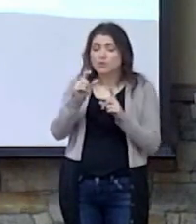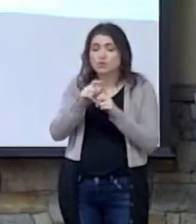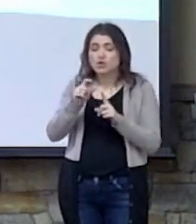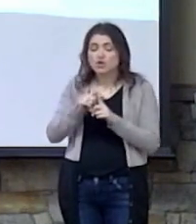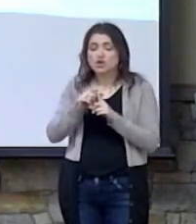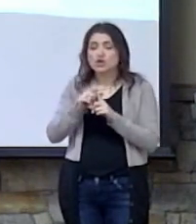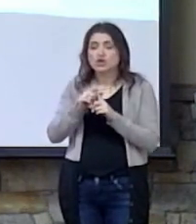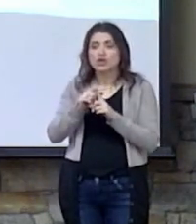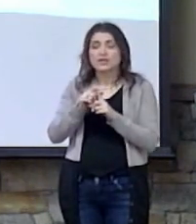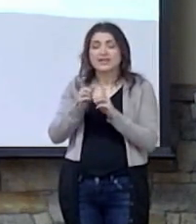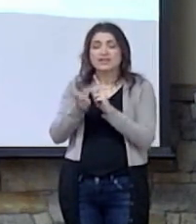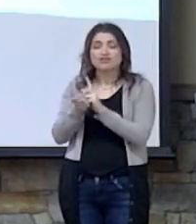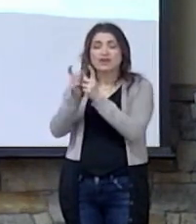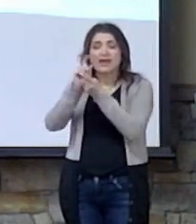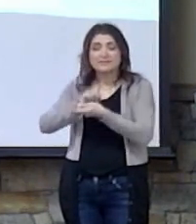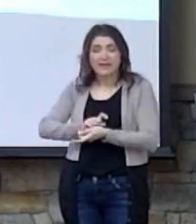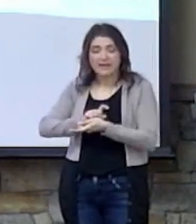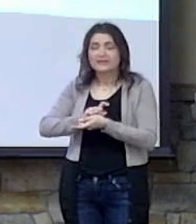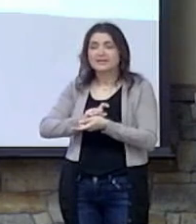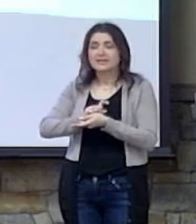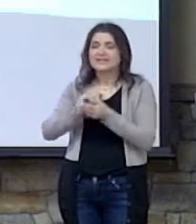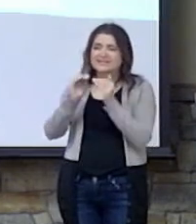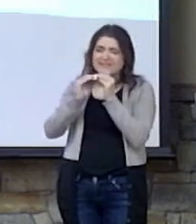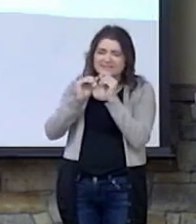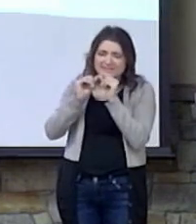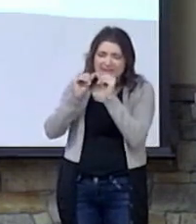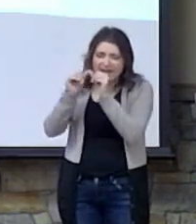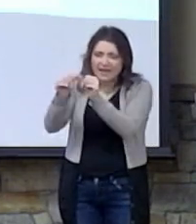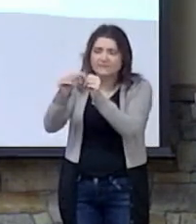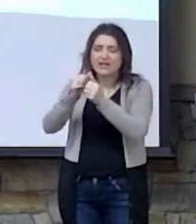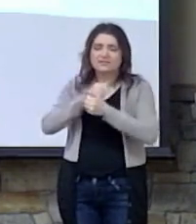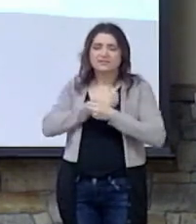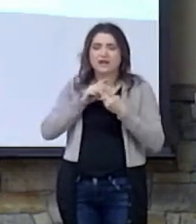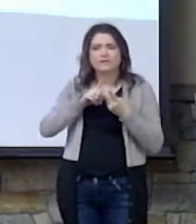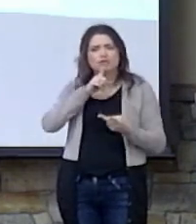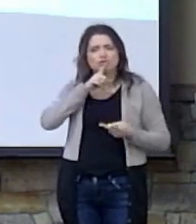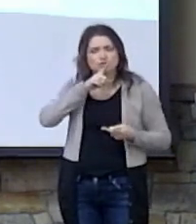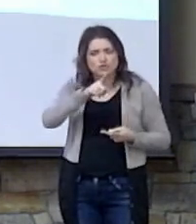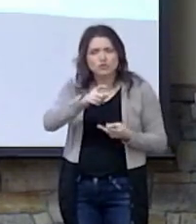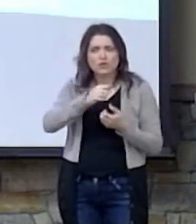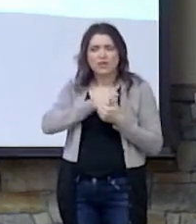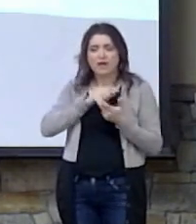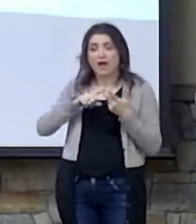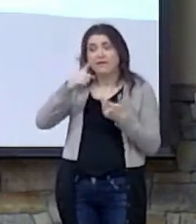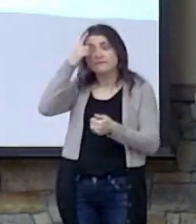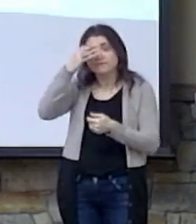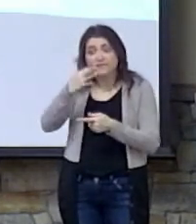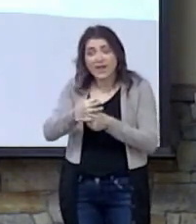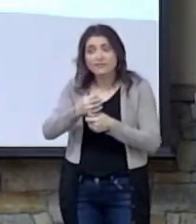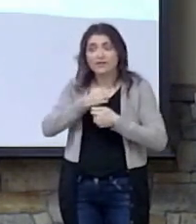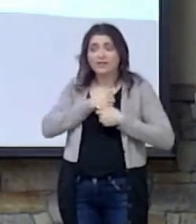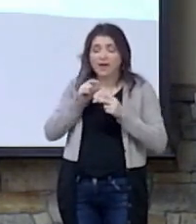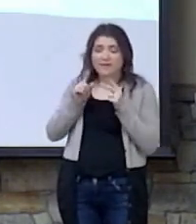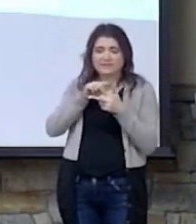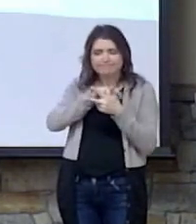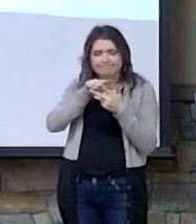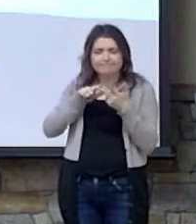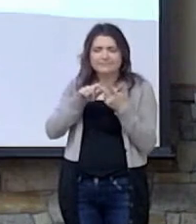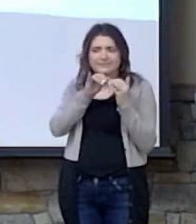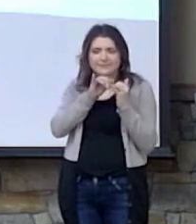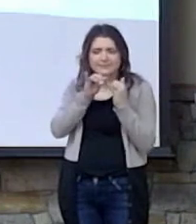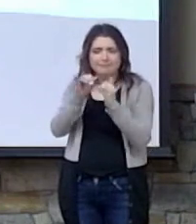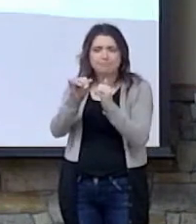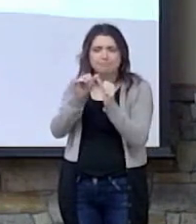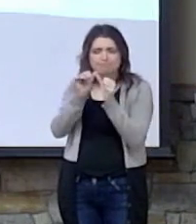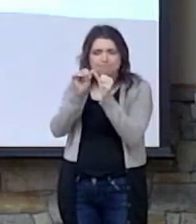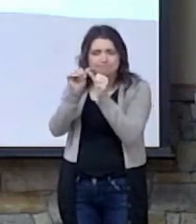translated steadfast love, sure love, faithful love. And what's important is for us to already understand